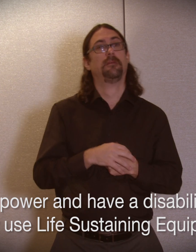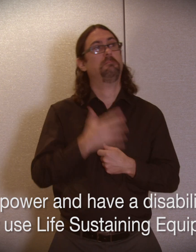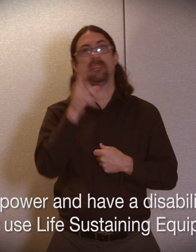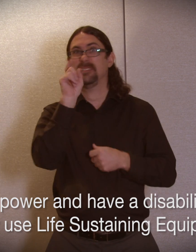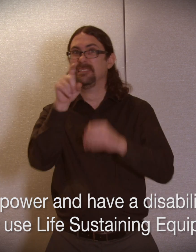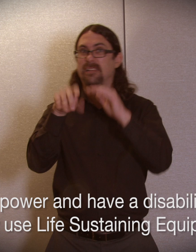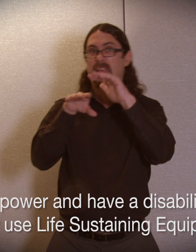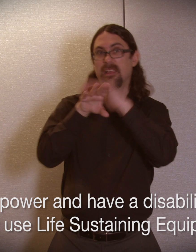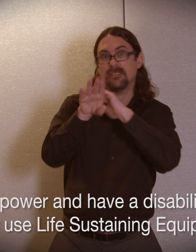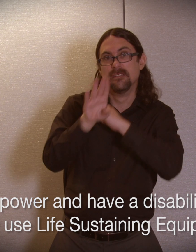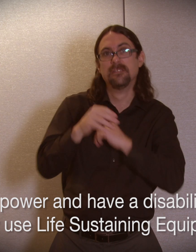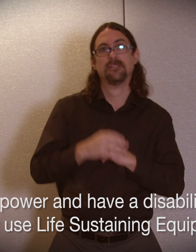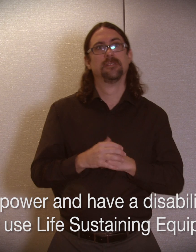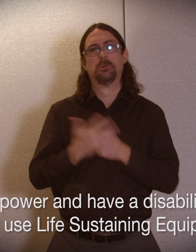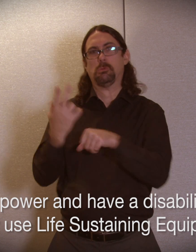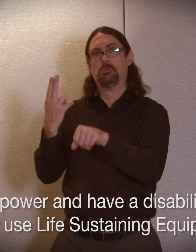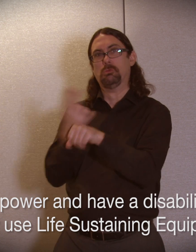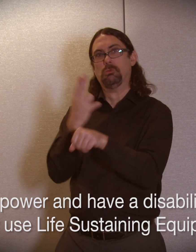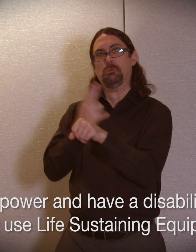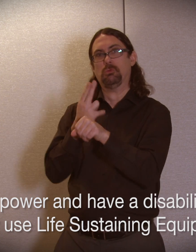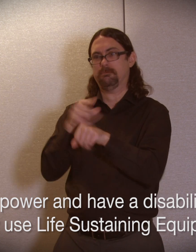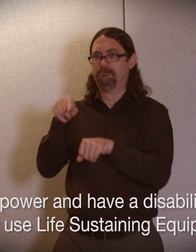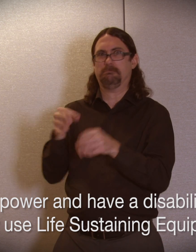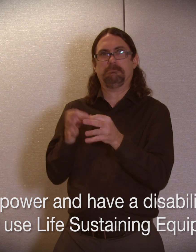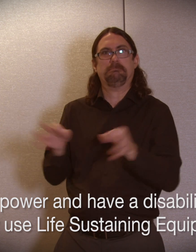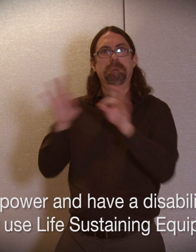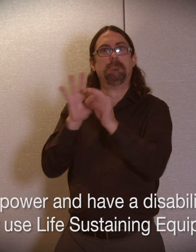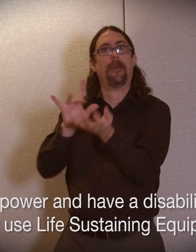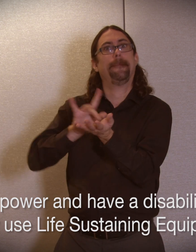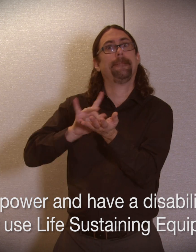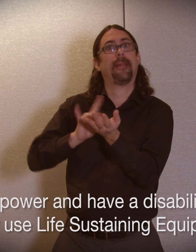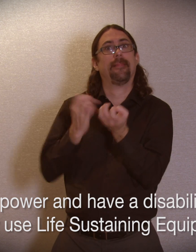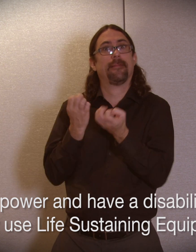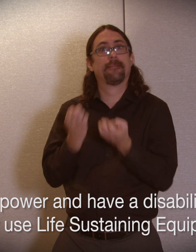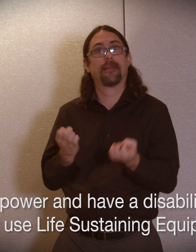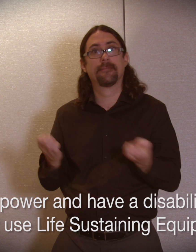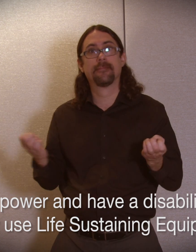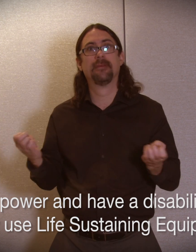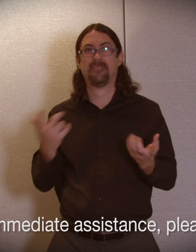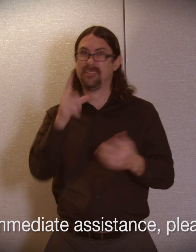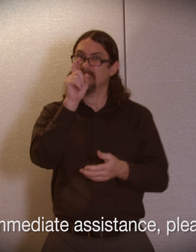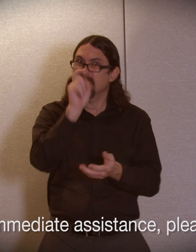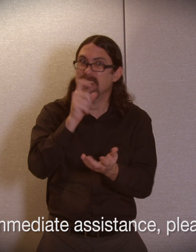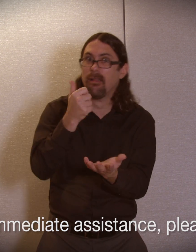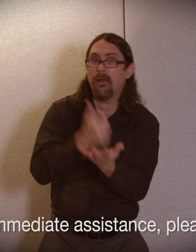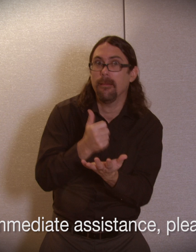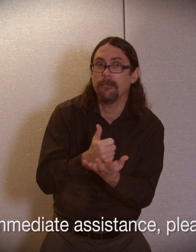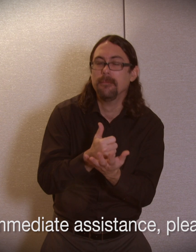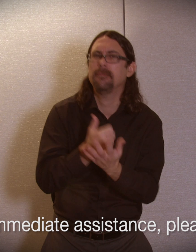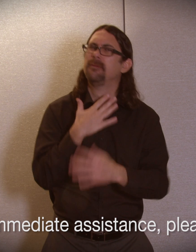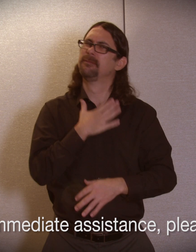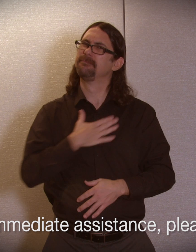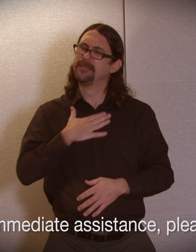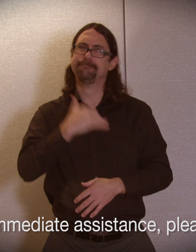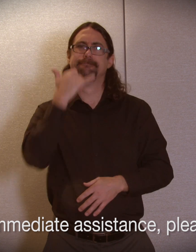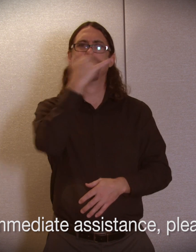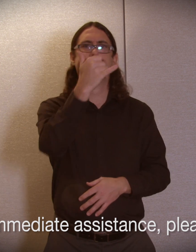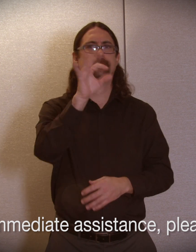If you lose power and have a disability or access needs, or use life-sustaining equipment and need immediate assistance, please dial